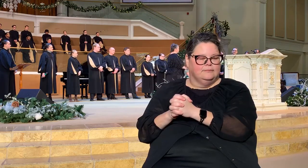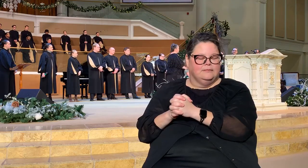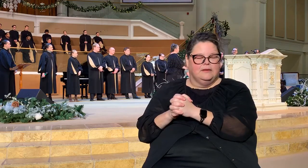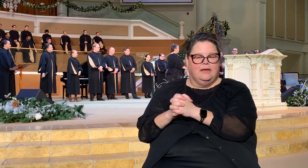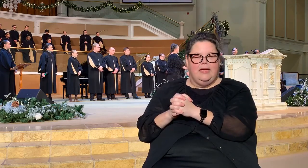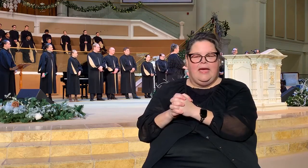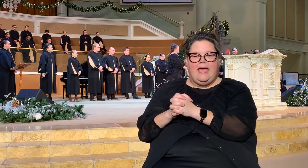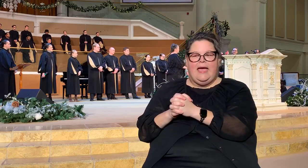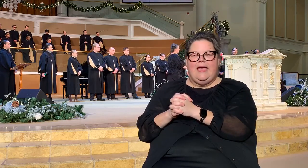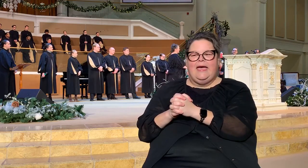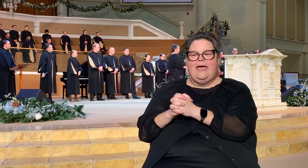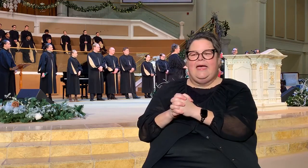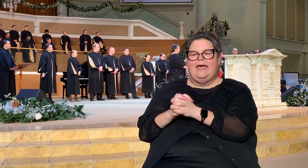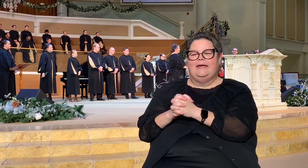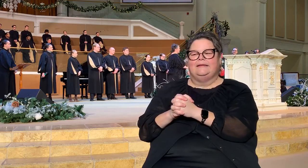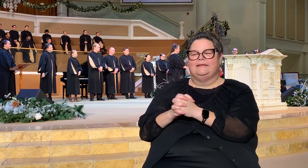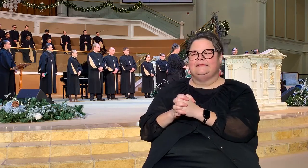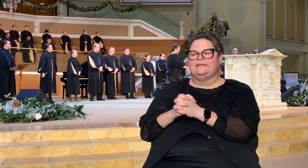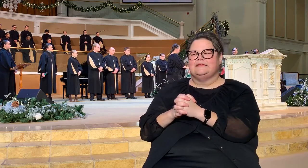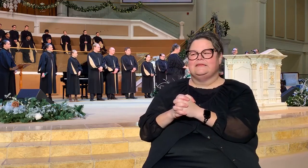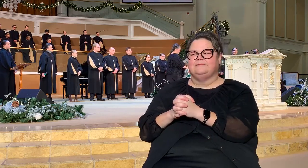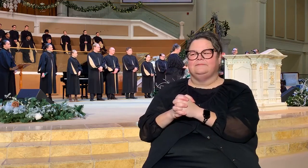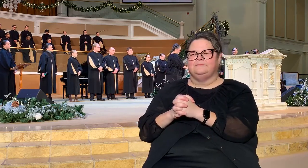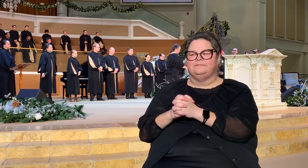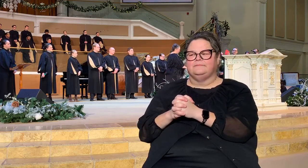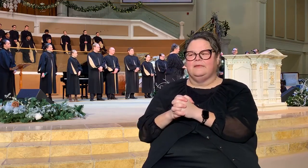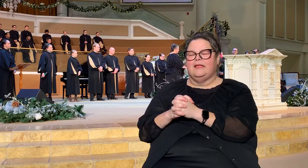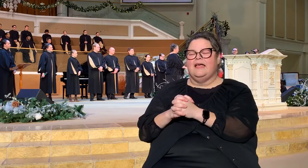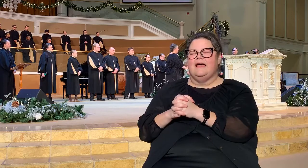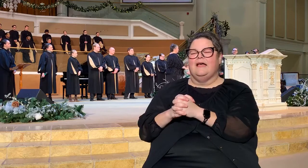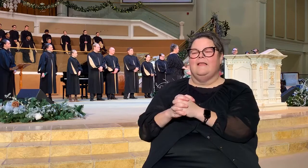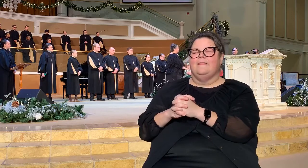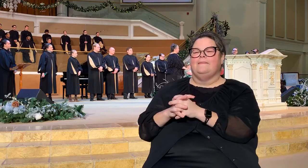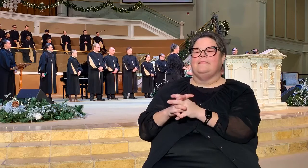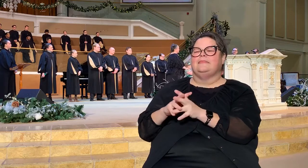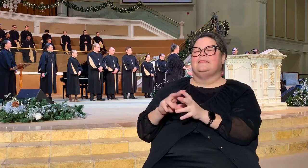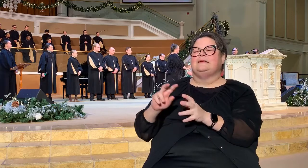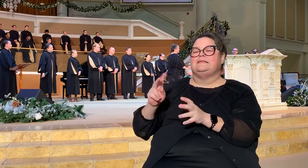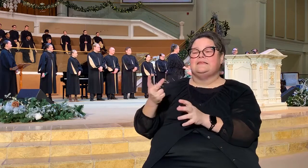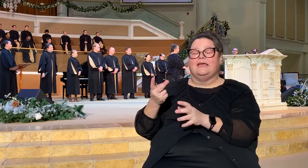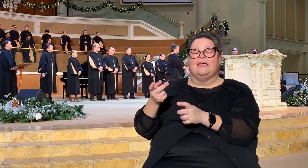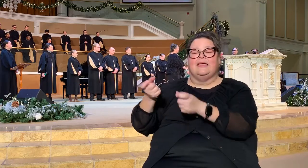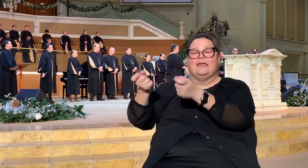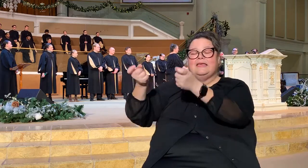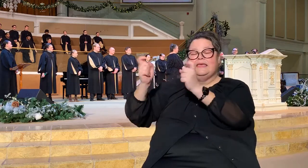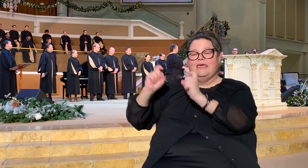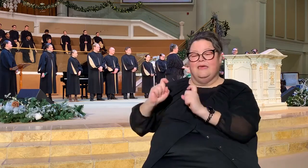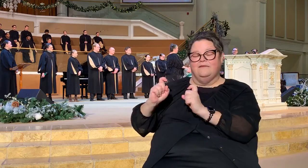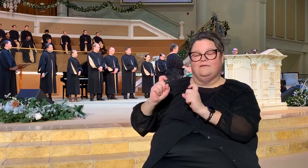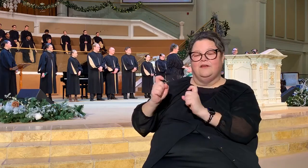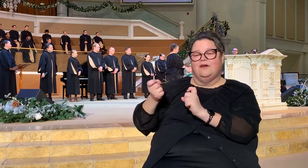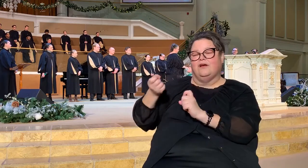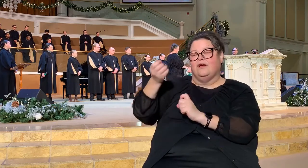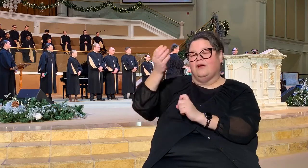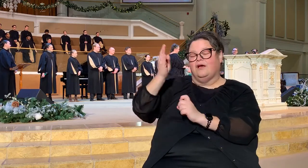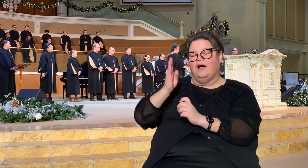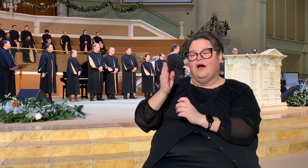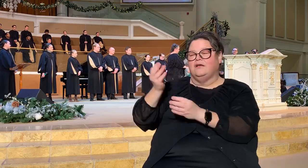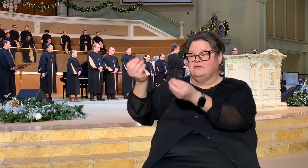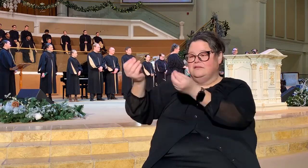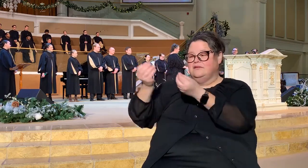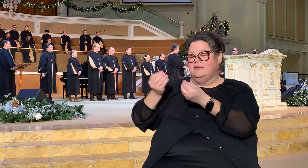And second to the gift that God has given to all of us, there's no greater gift in my